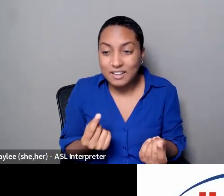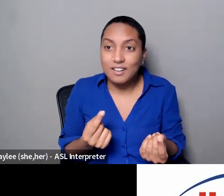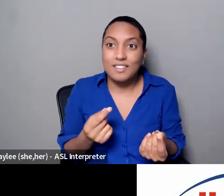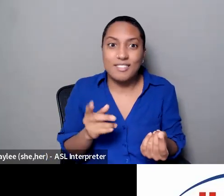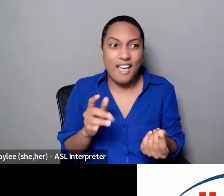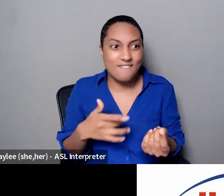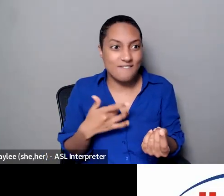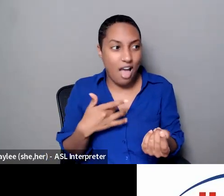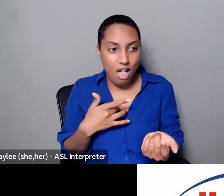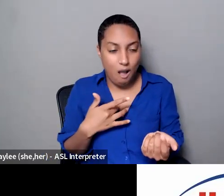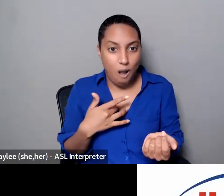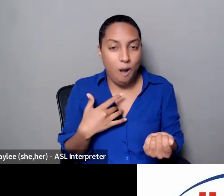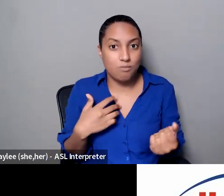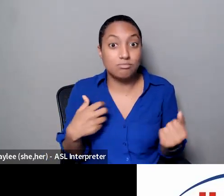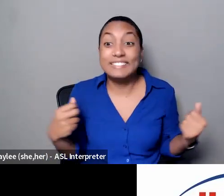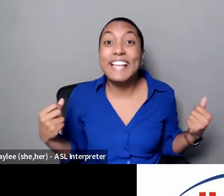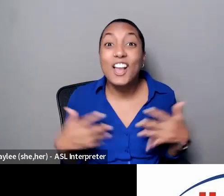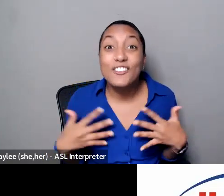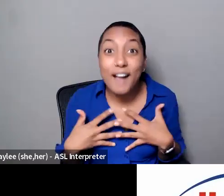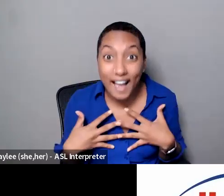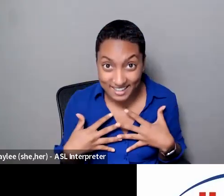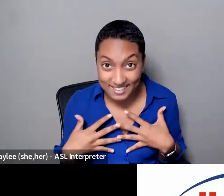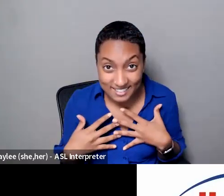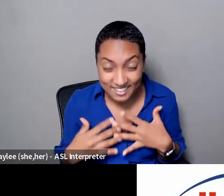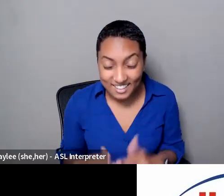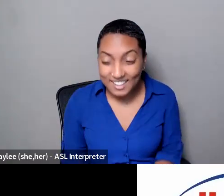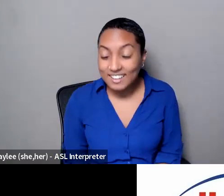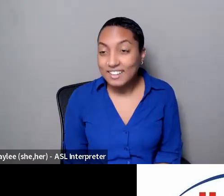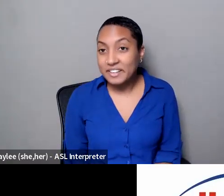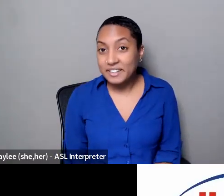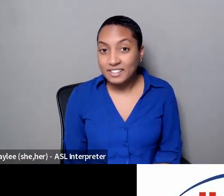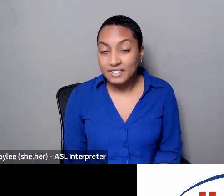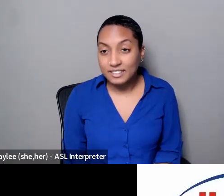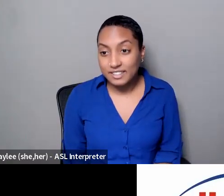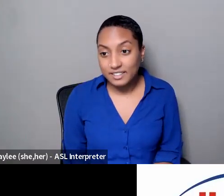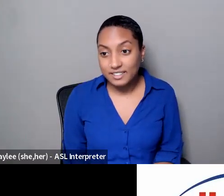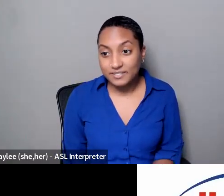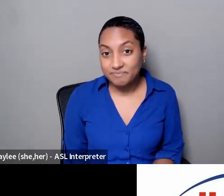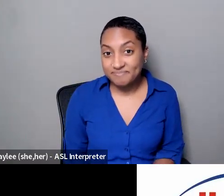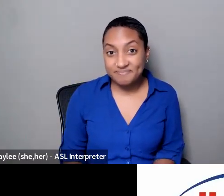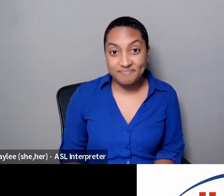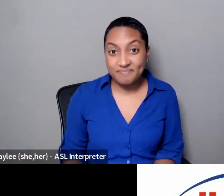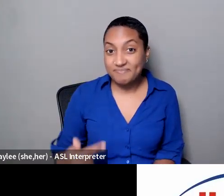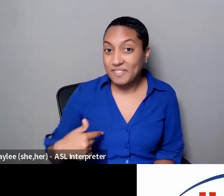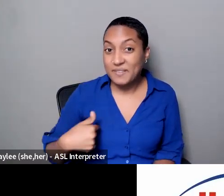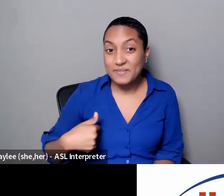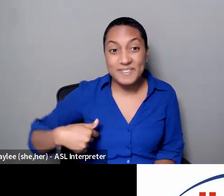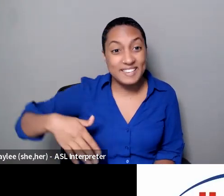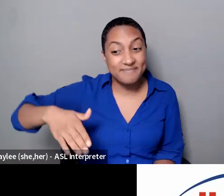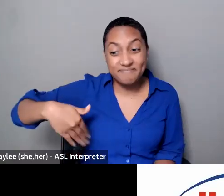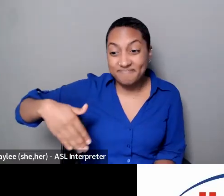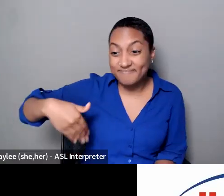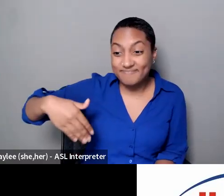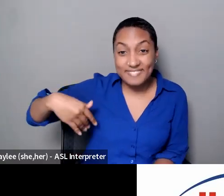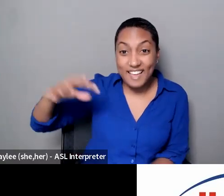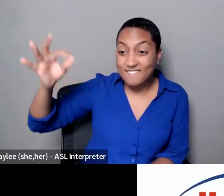of terrifying to me. And we didn't yet have the level of guidance from the federal